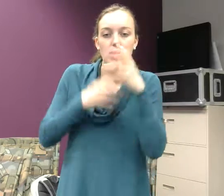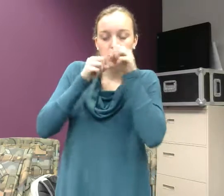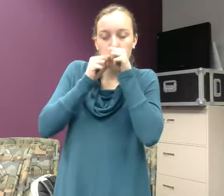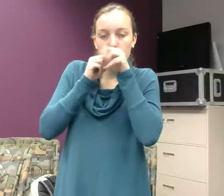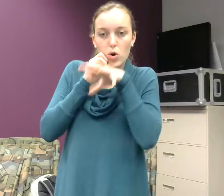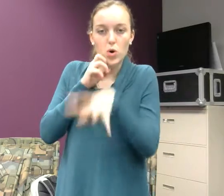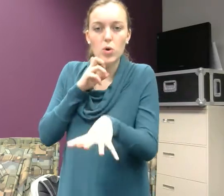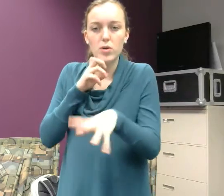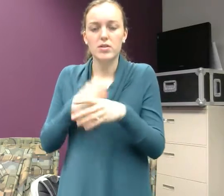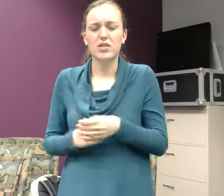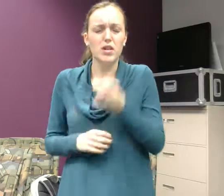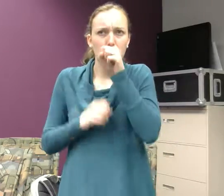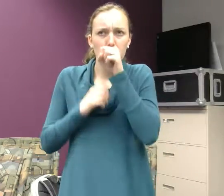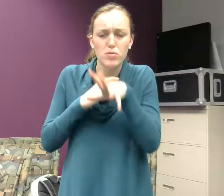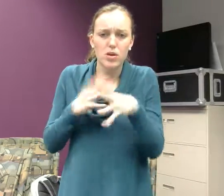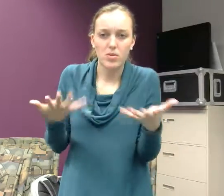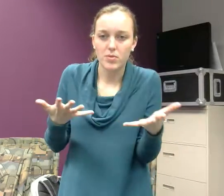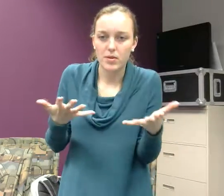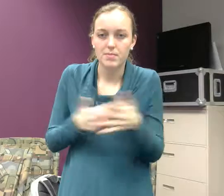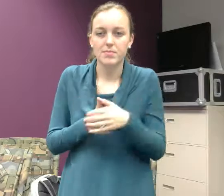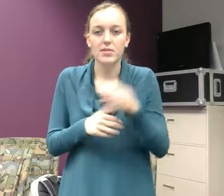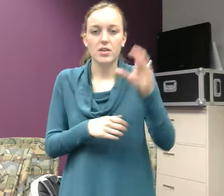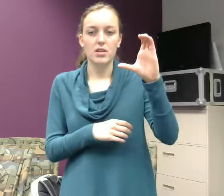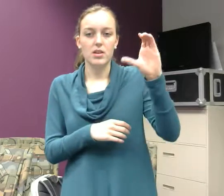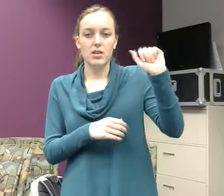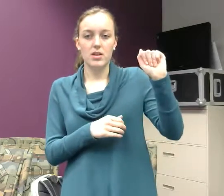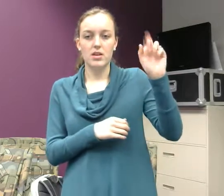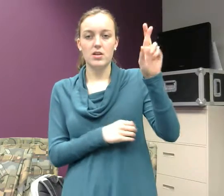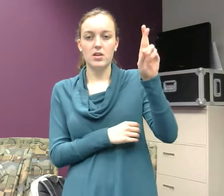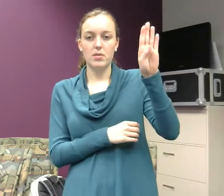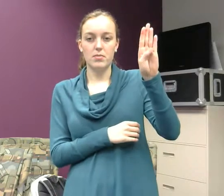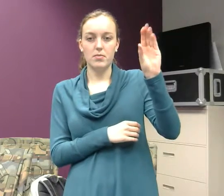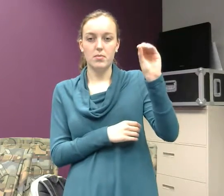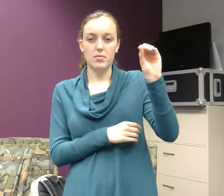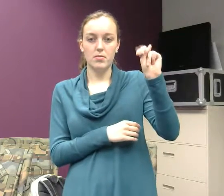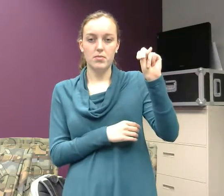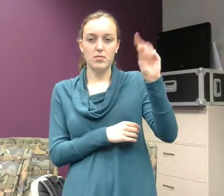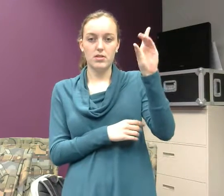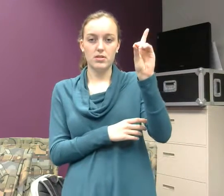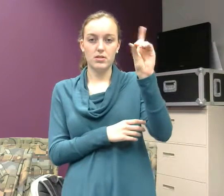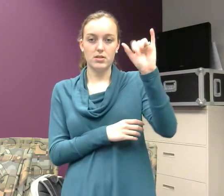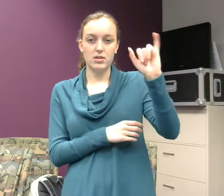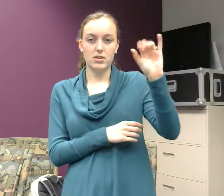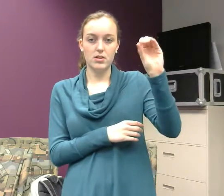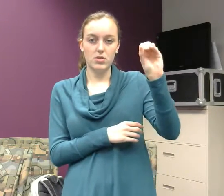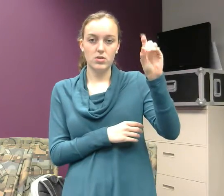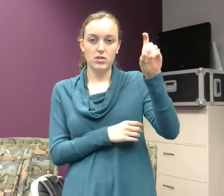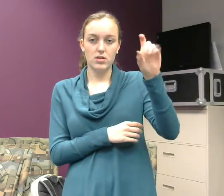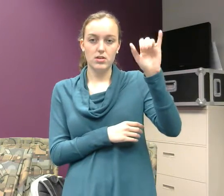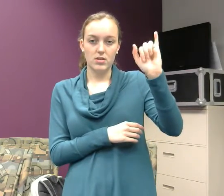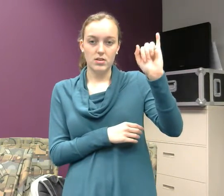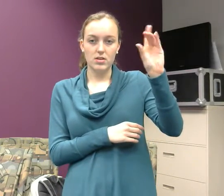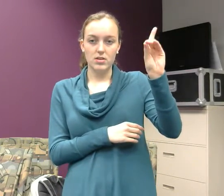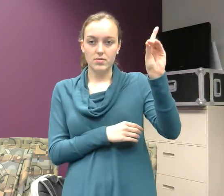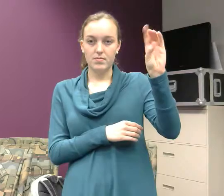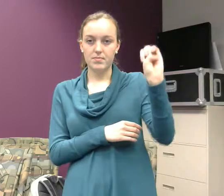right? Now we're going to go on to another lesson. So put your things away and get ready. We'll stand